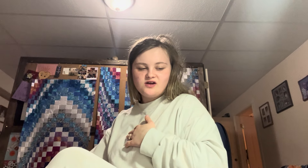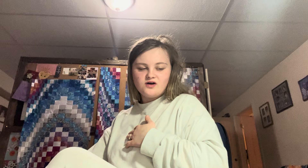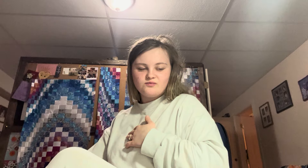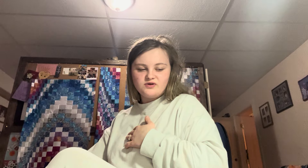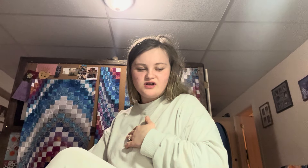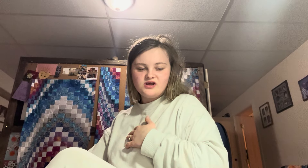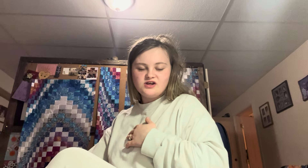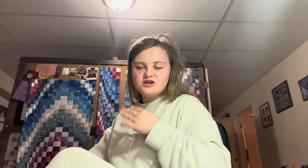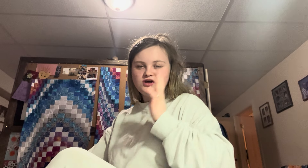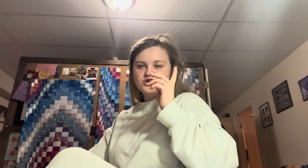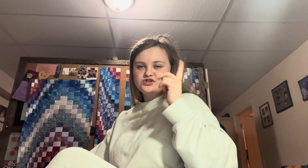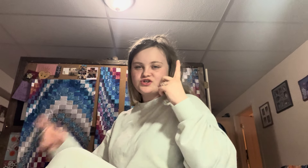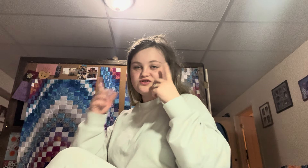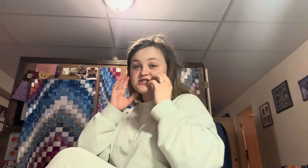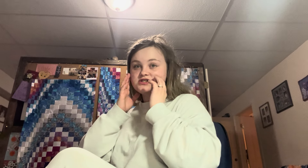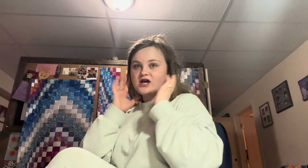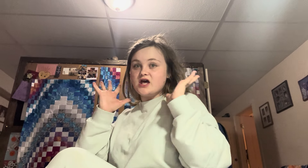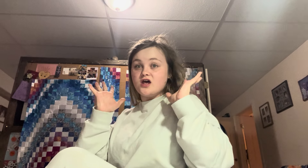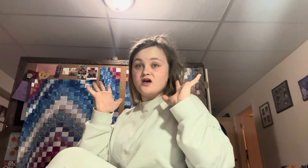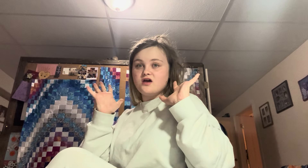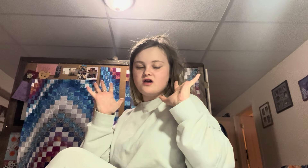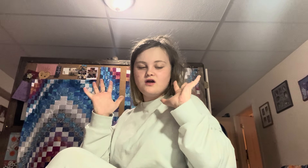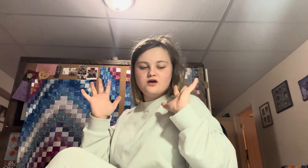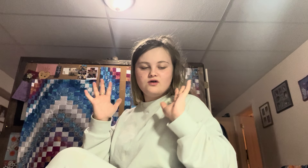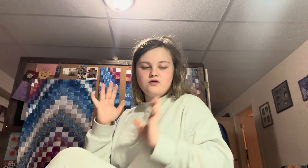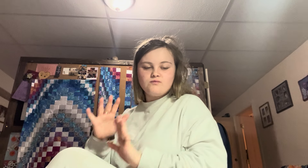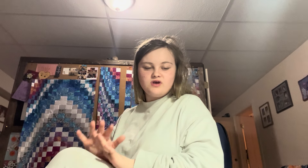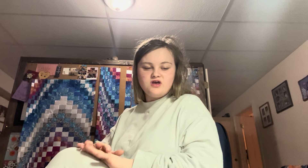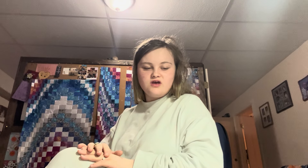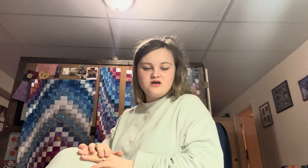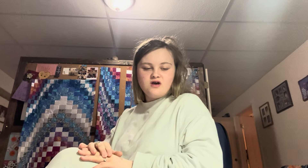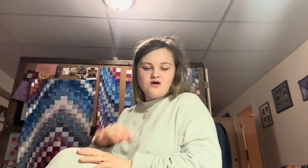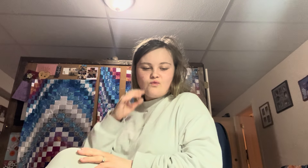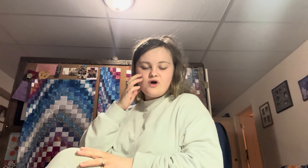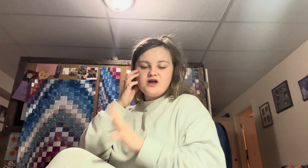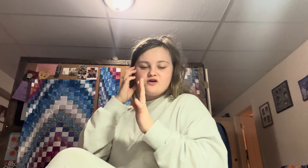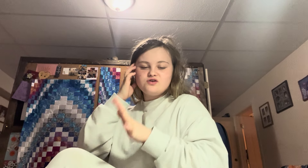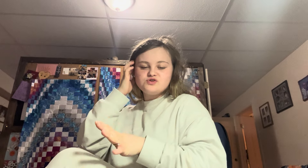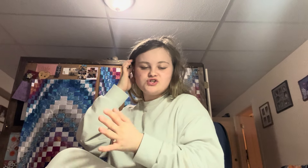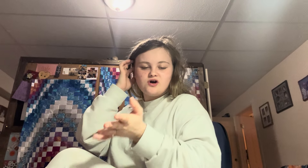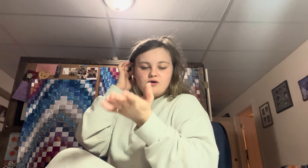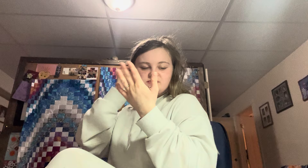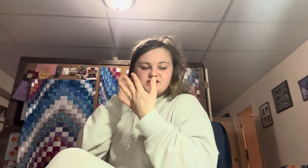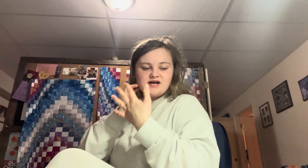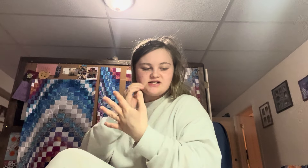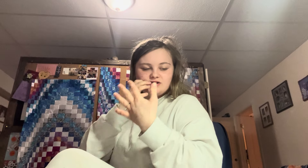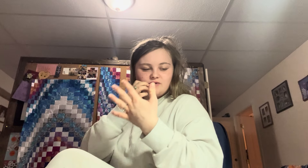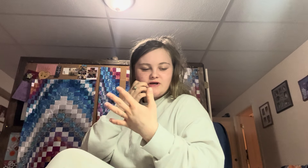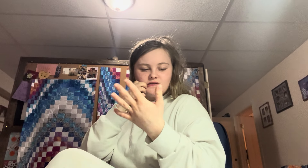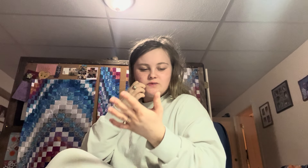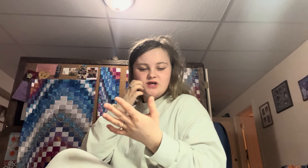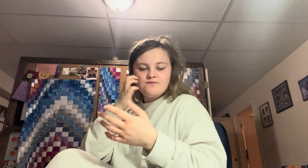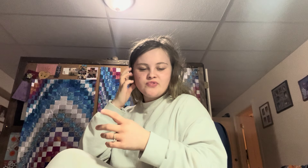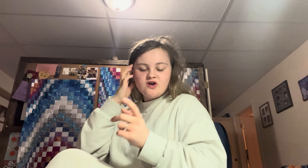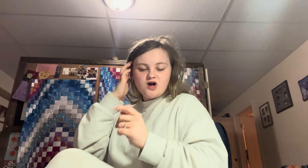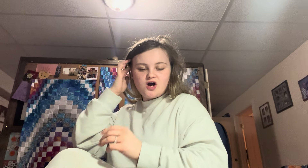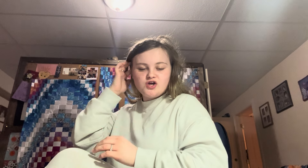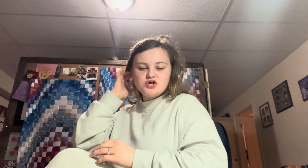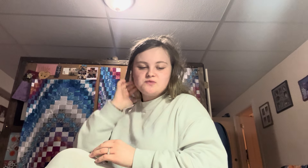on me to scare me. Why are you so obsessed with me? Are you